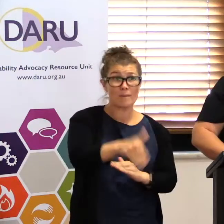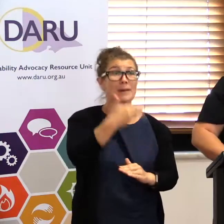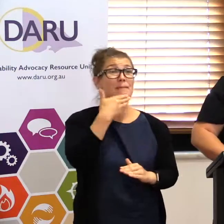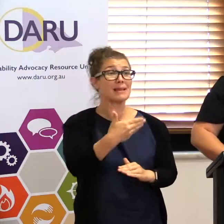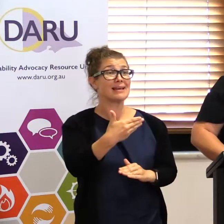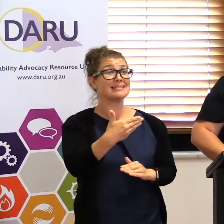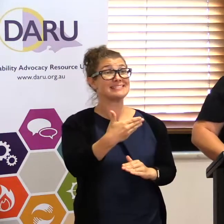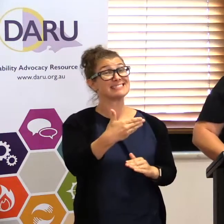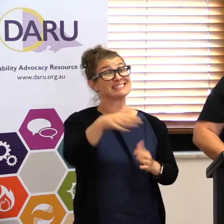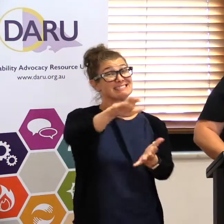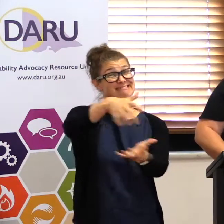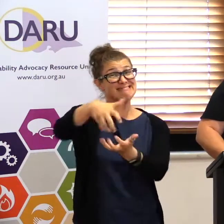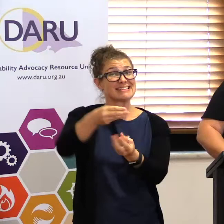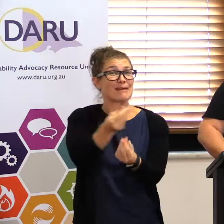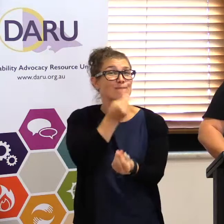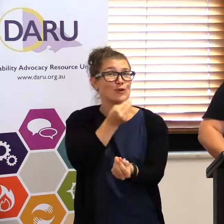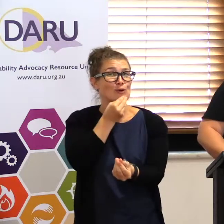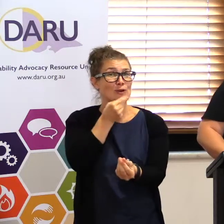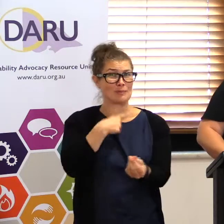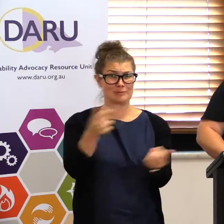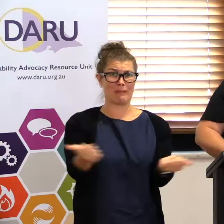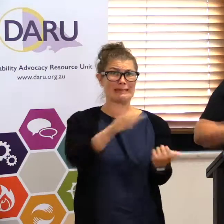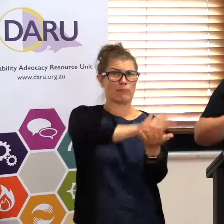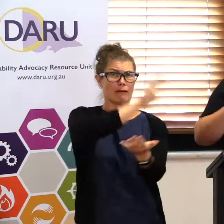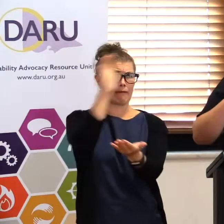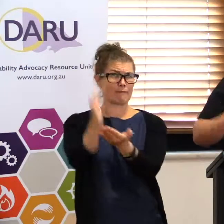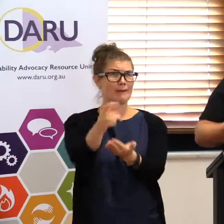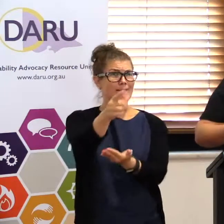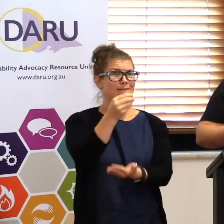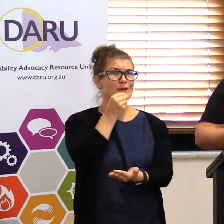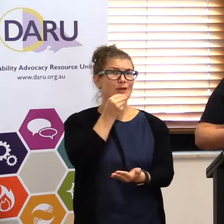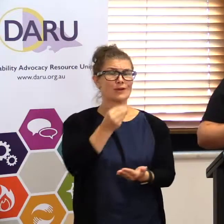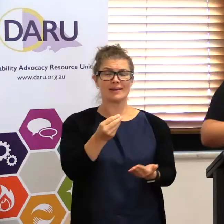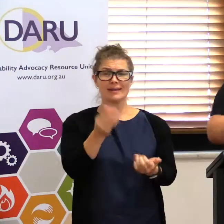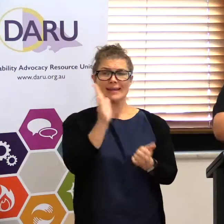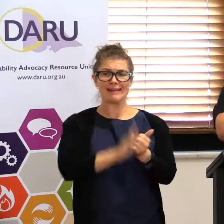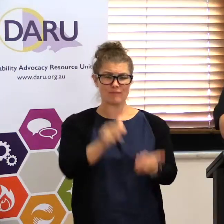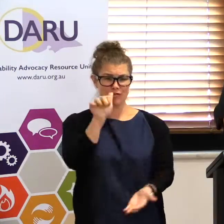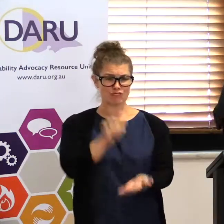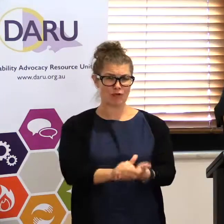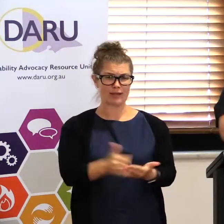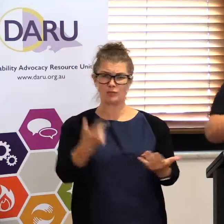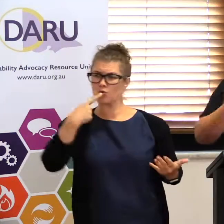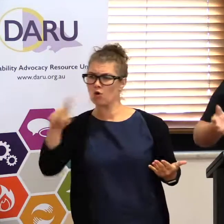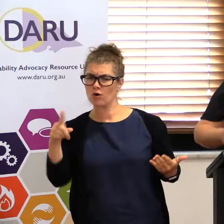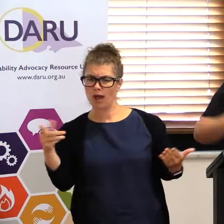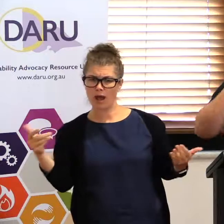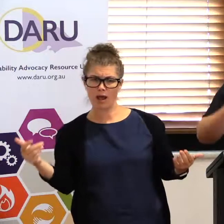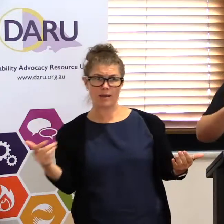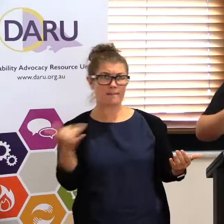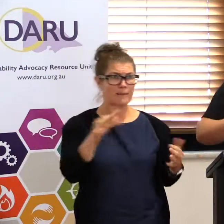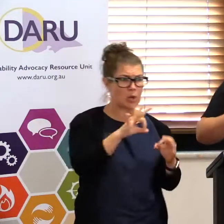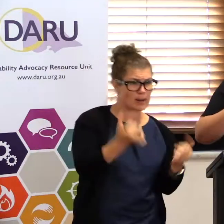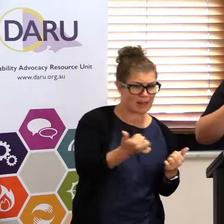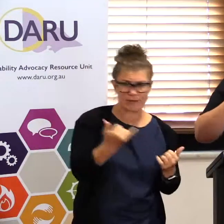take some food home with you? There's so much food at the back. I don't know, we can never get it right. There's always not enough or too much. You can't